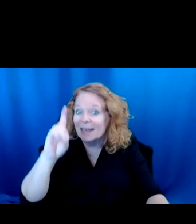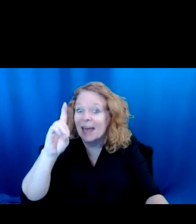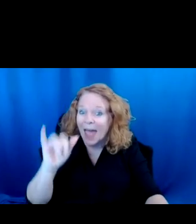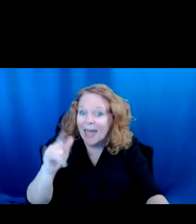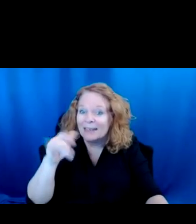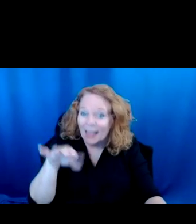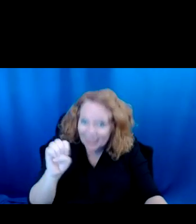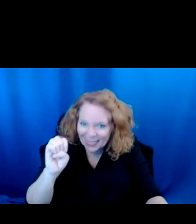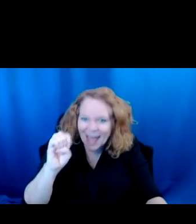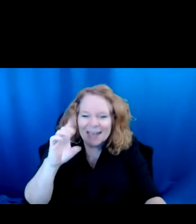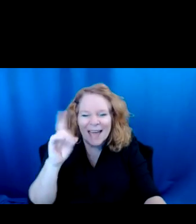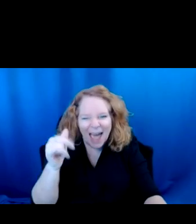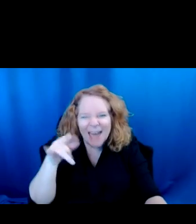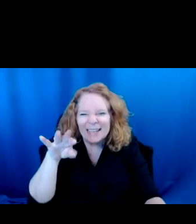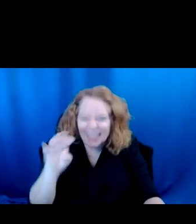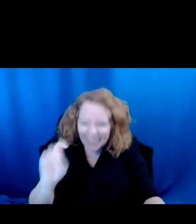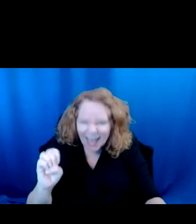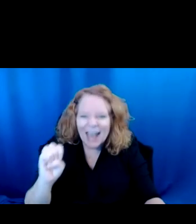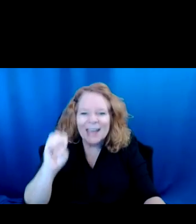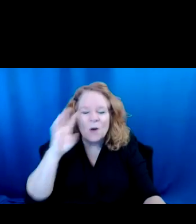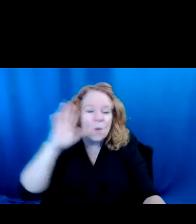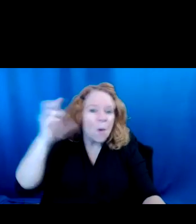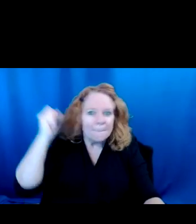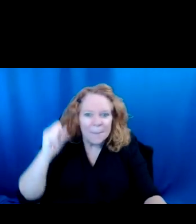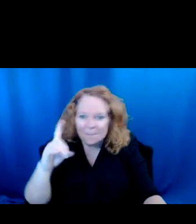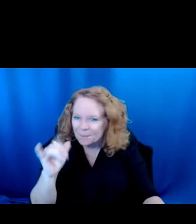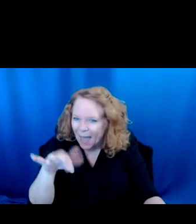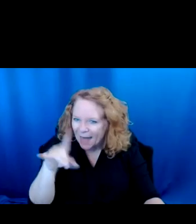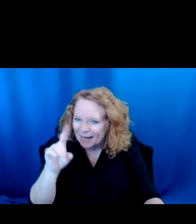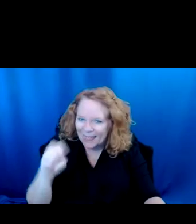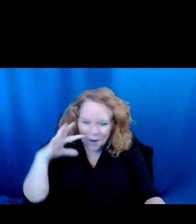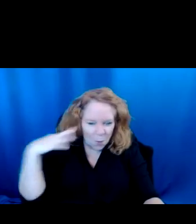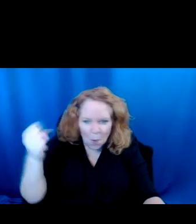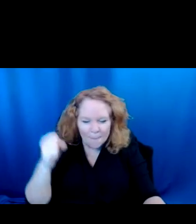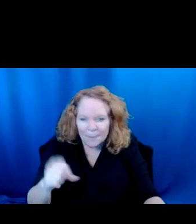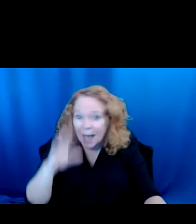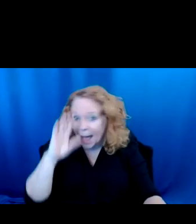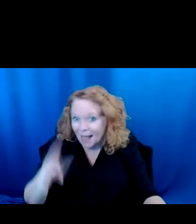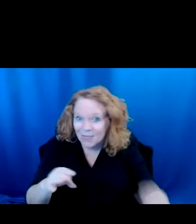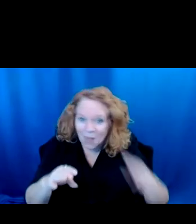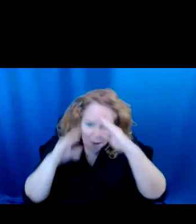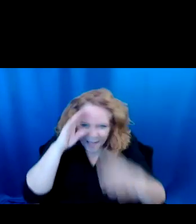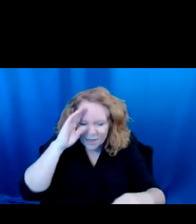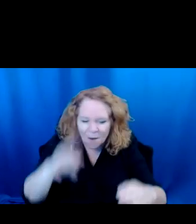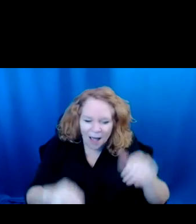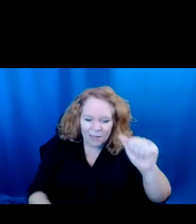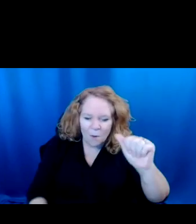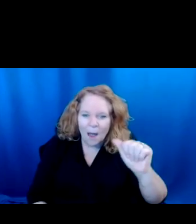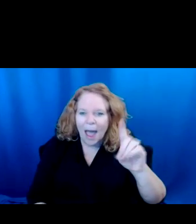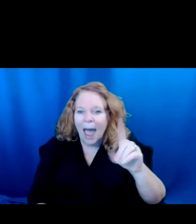Adelaide, hello. Adelaide, whoop. Adelaide, whoop. Hello,